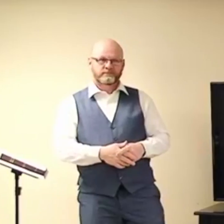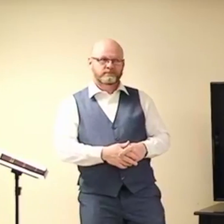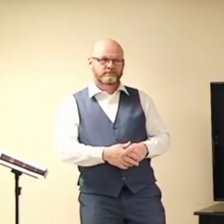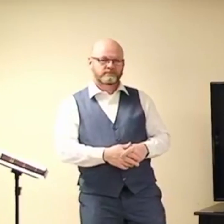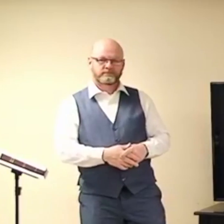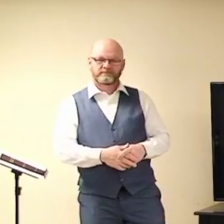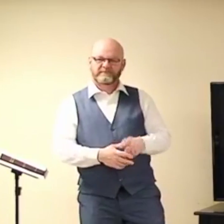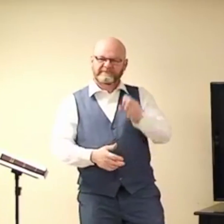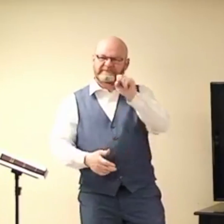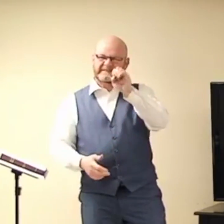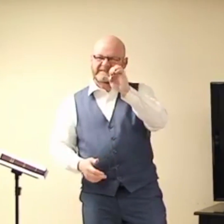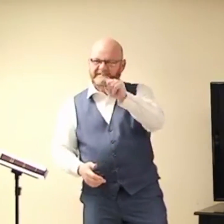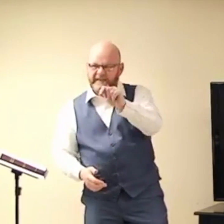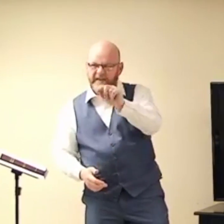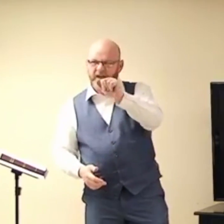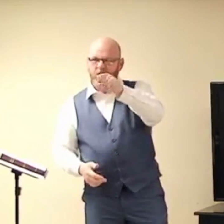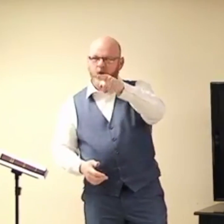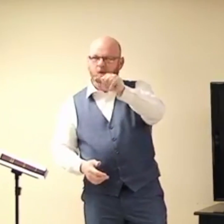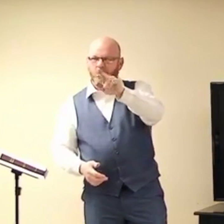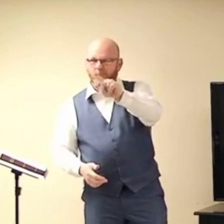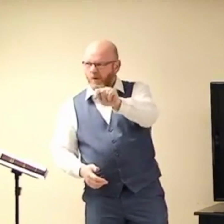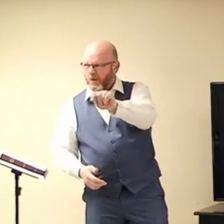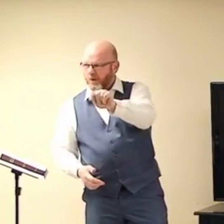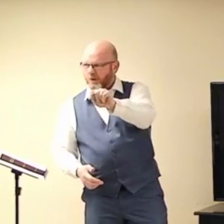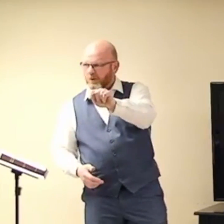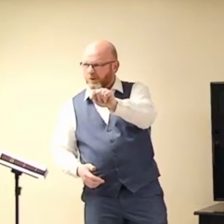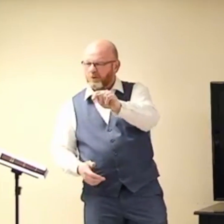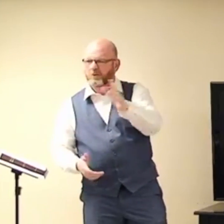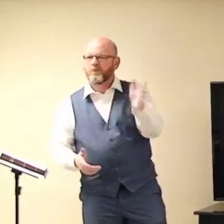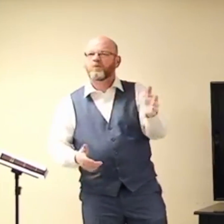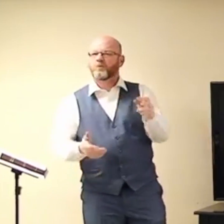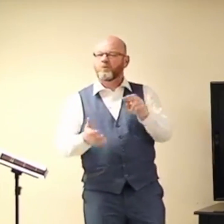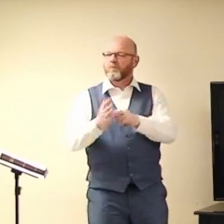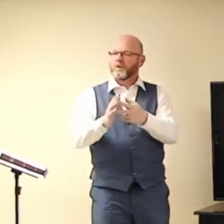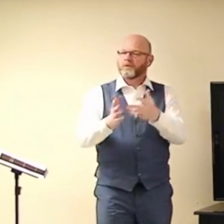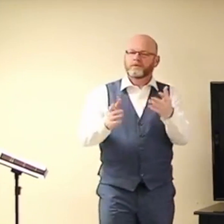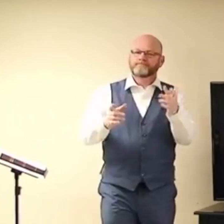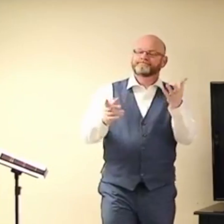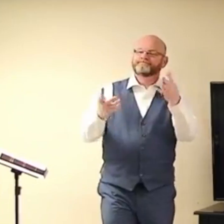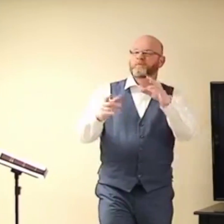See here where it says, what about the one whom the Father set apart?